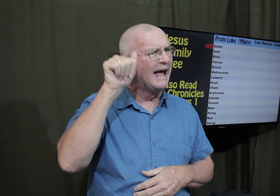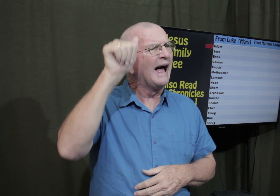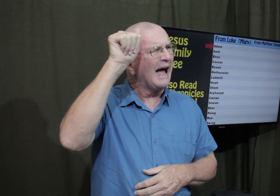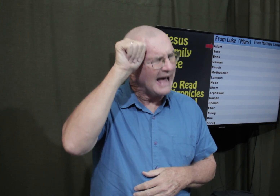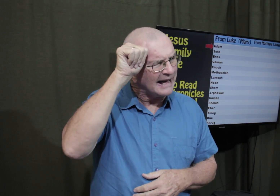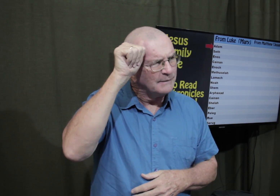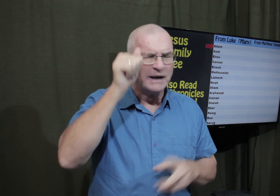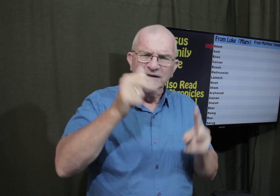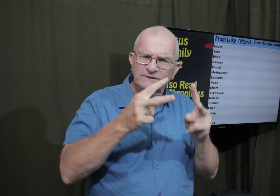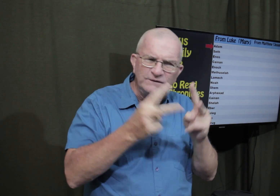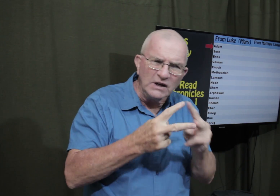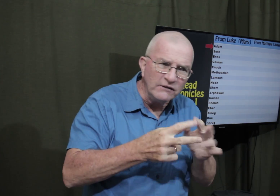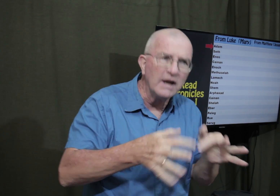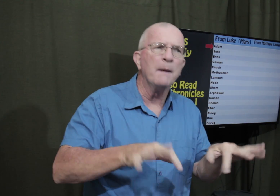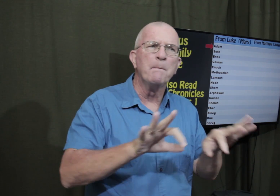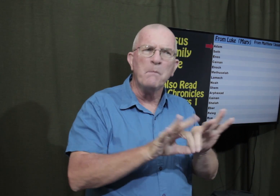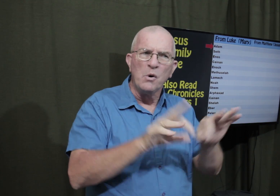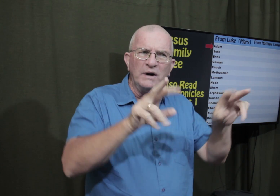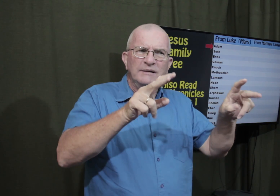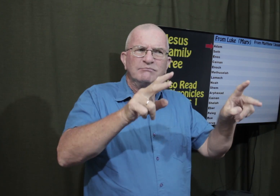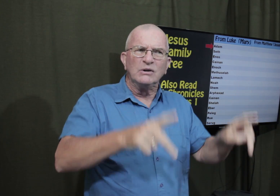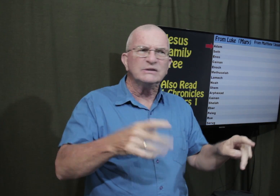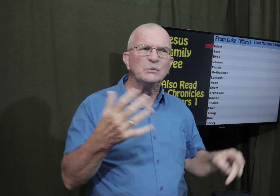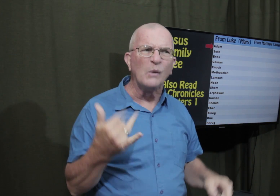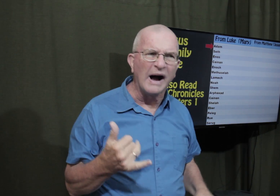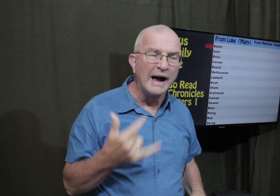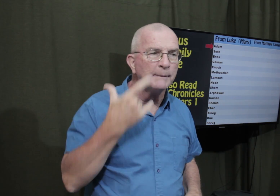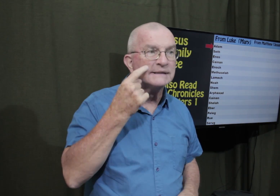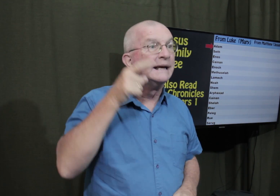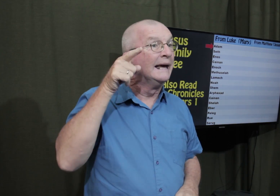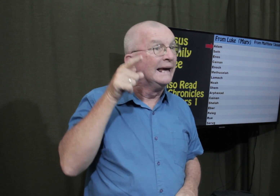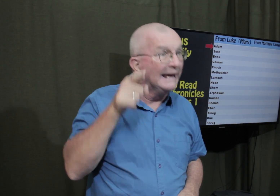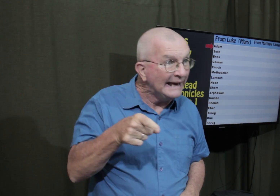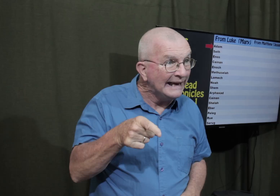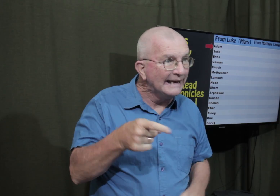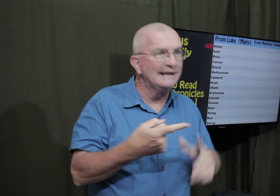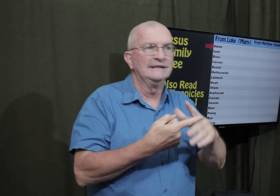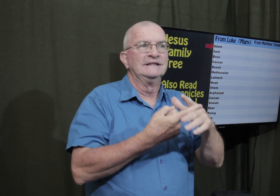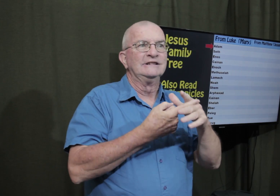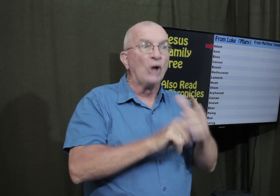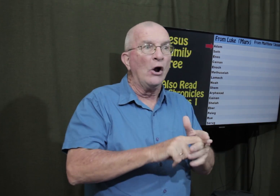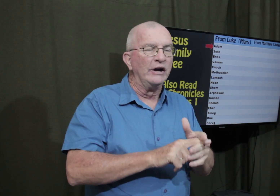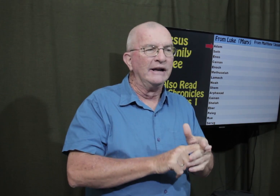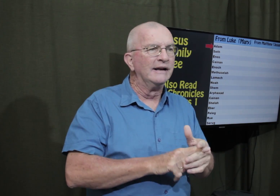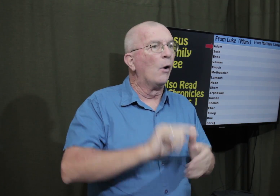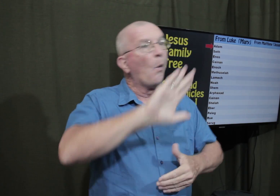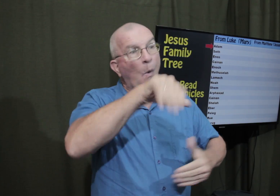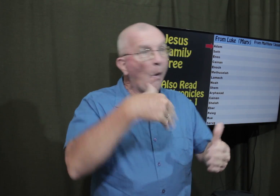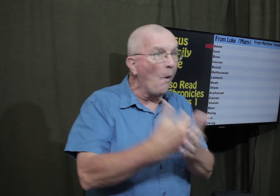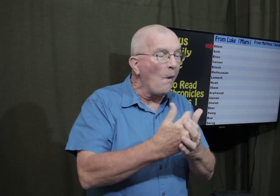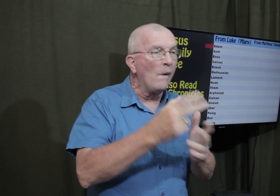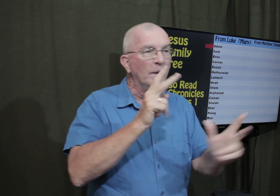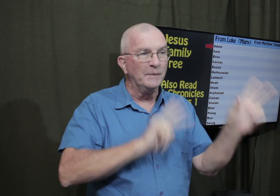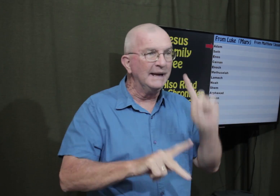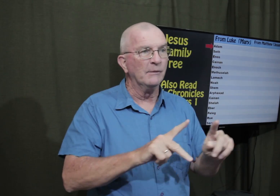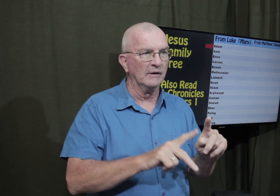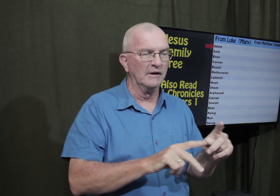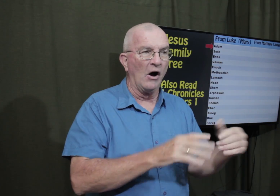Now, Adam is a very important person because he started the whole human race.